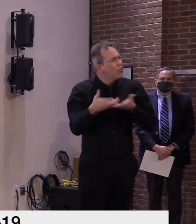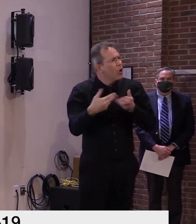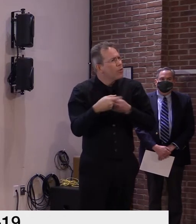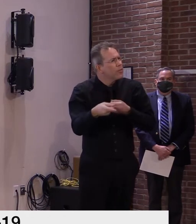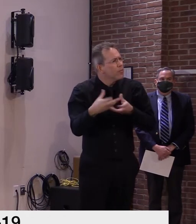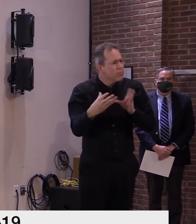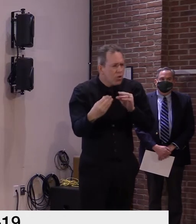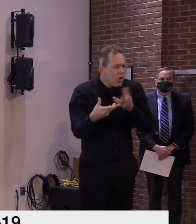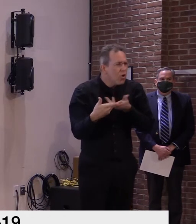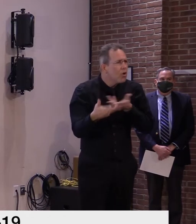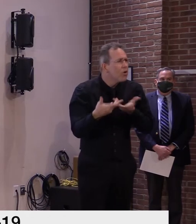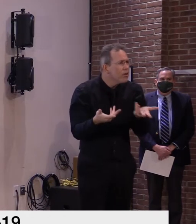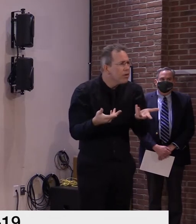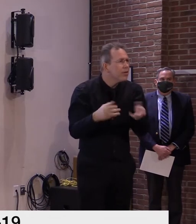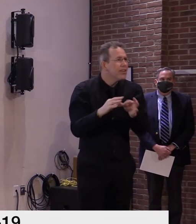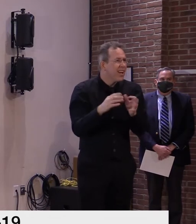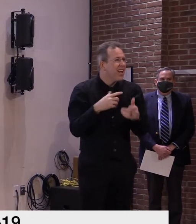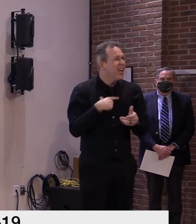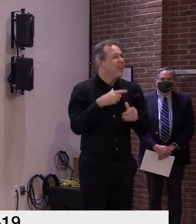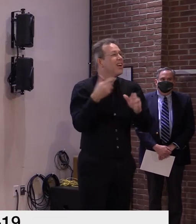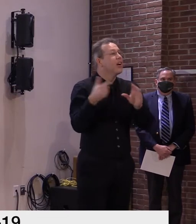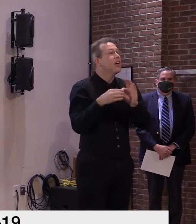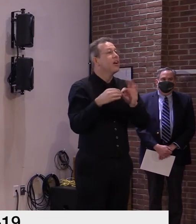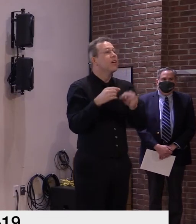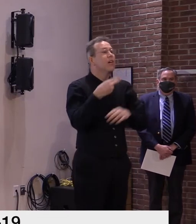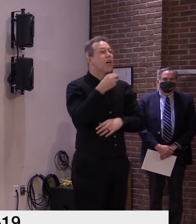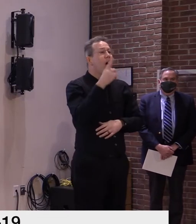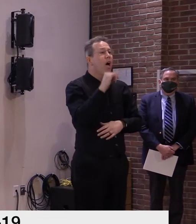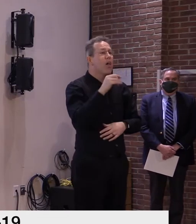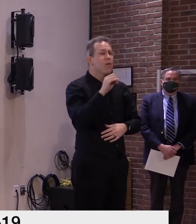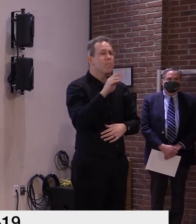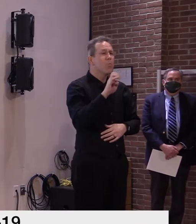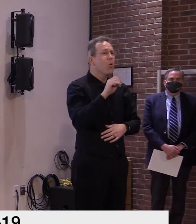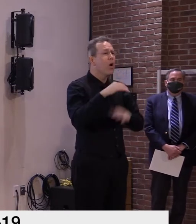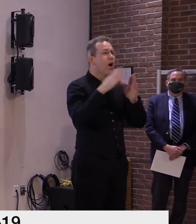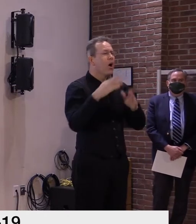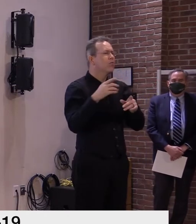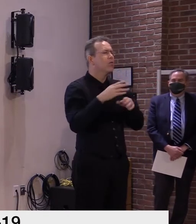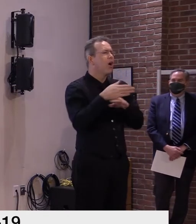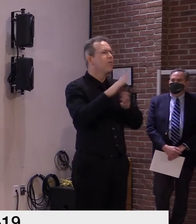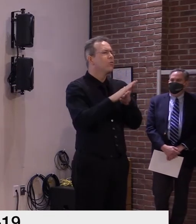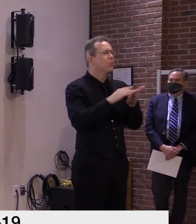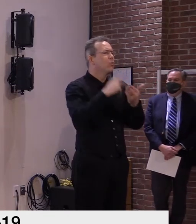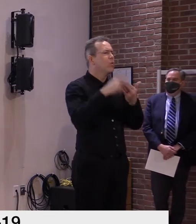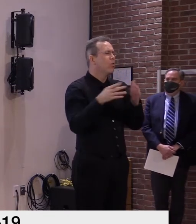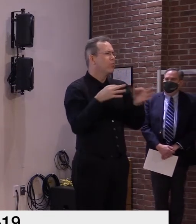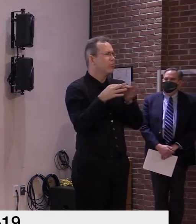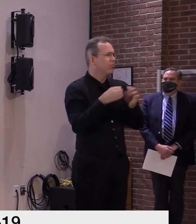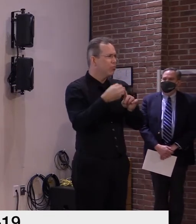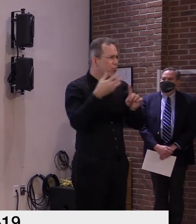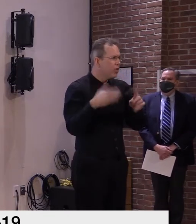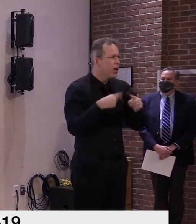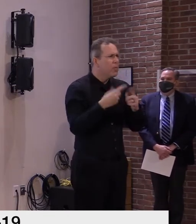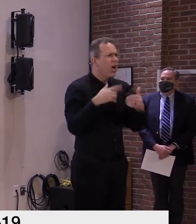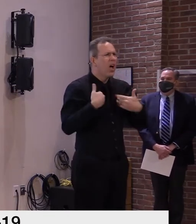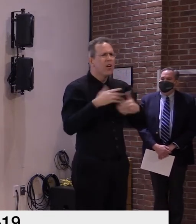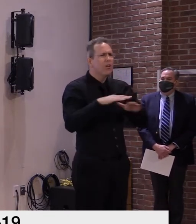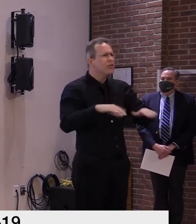executive director from Vermont After School, who will share with you a little bit about the youth perspective.